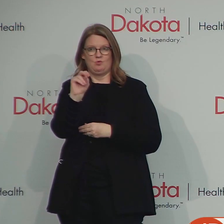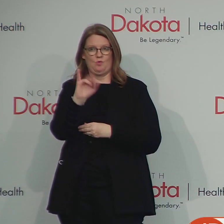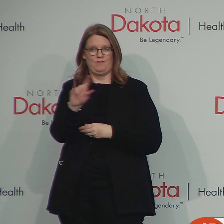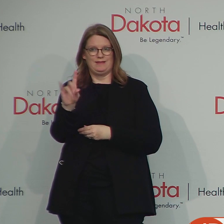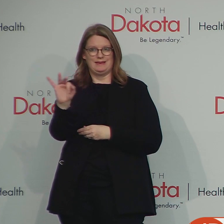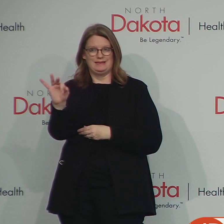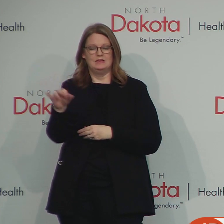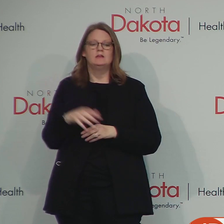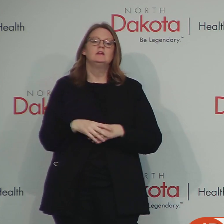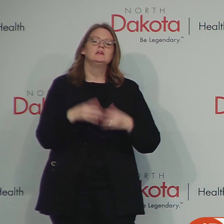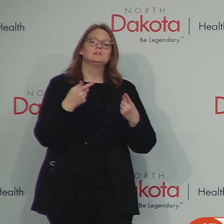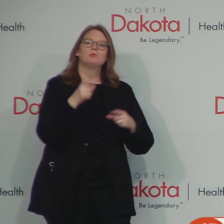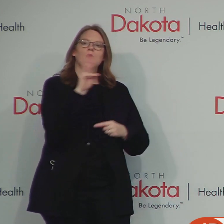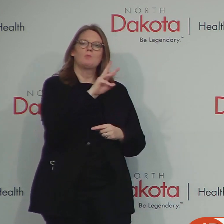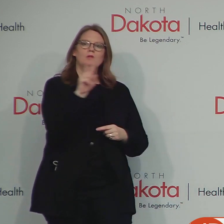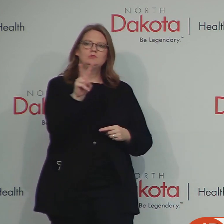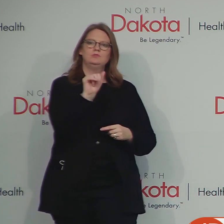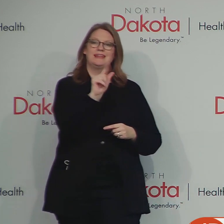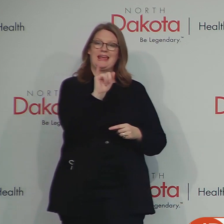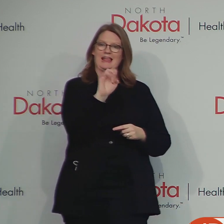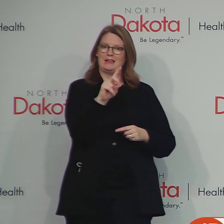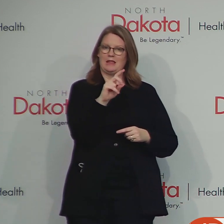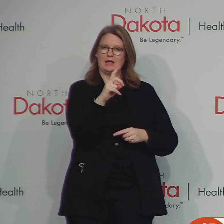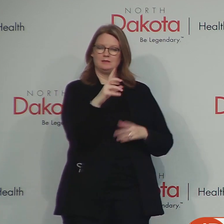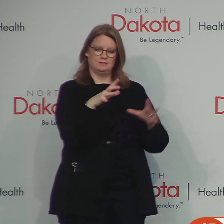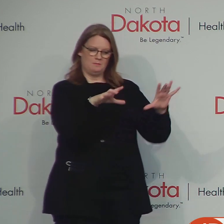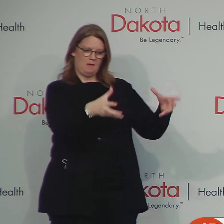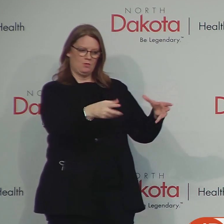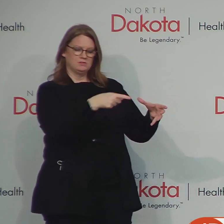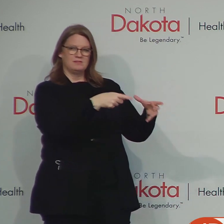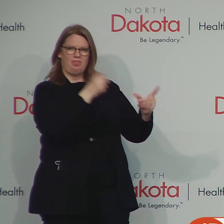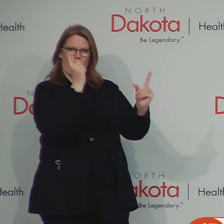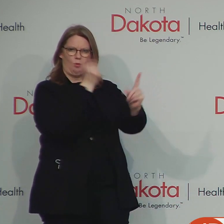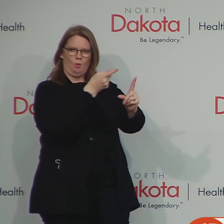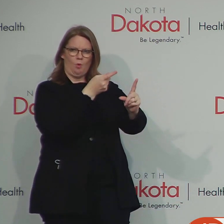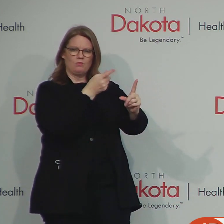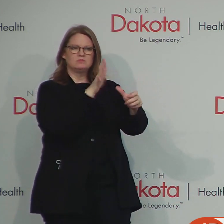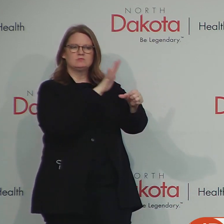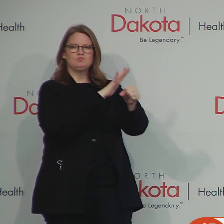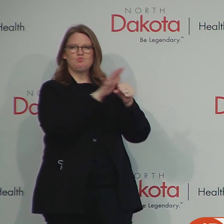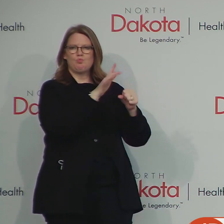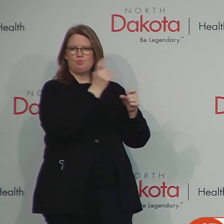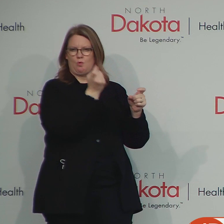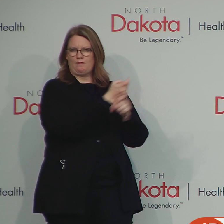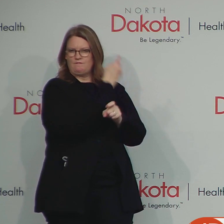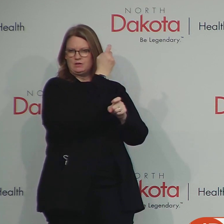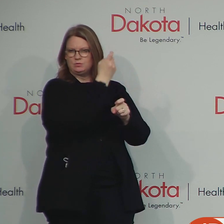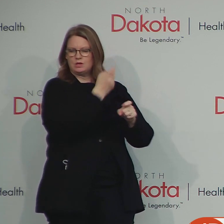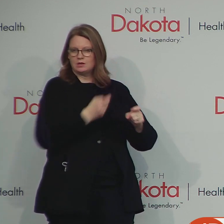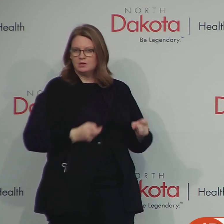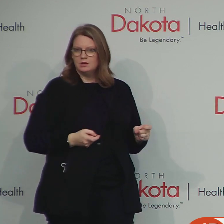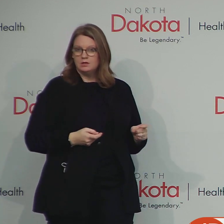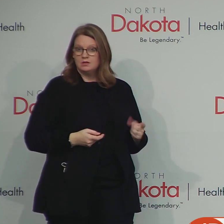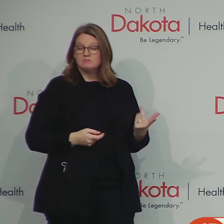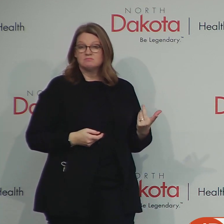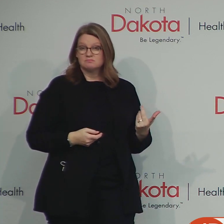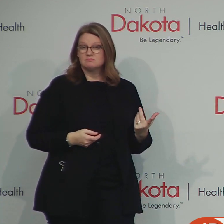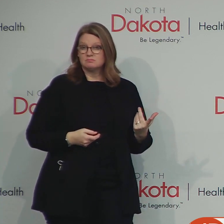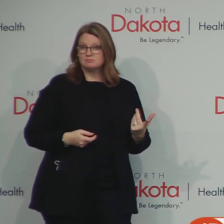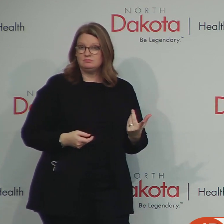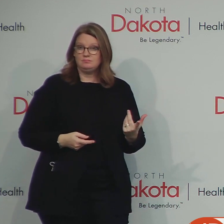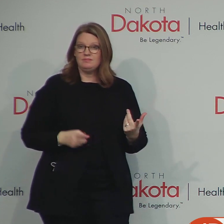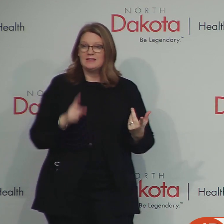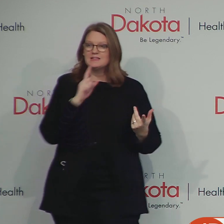During World War II, the Allied powers fought with a single goal: total victory. This is in stark contrast